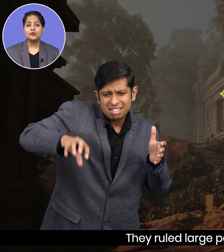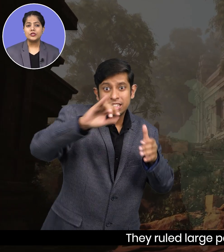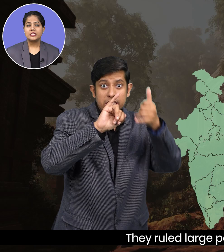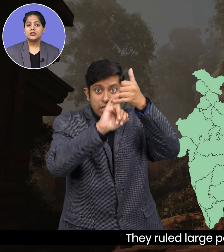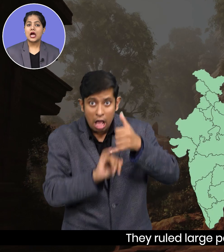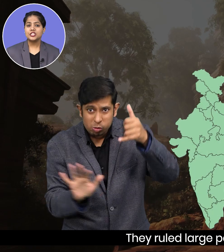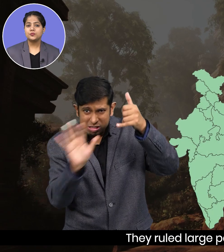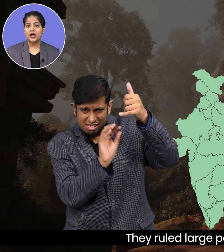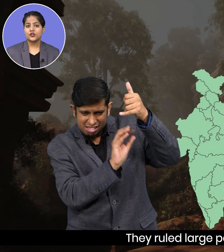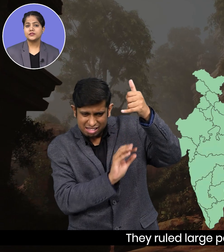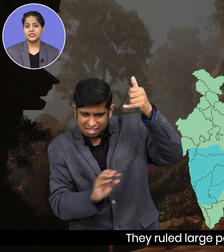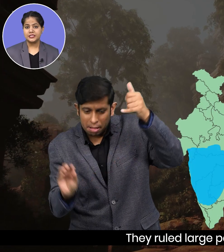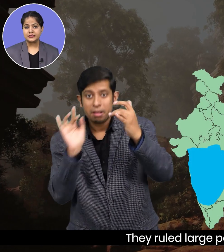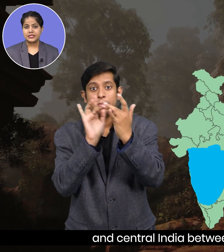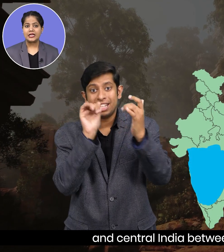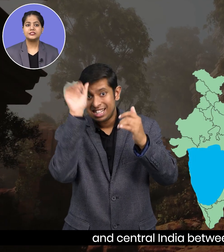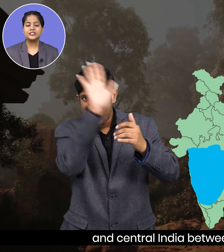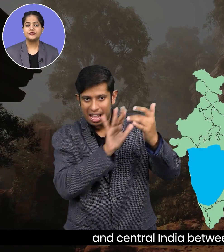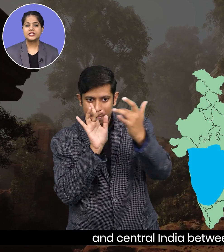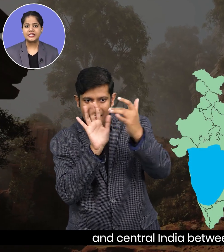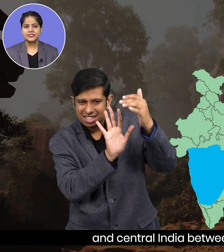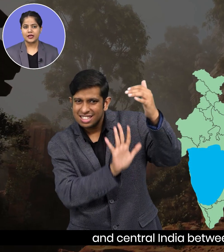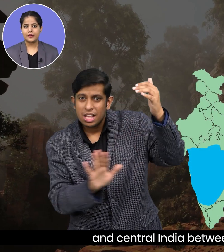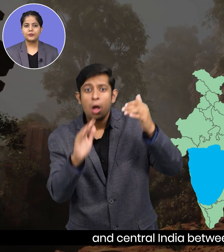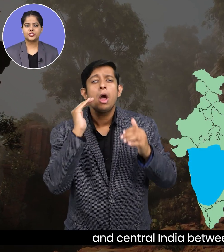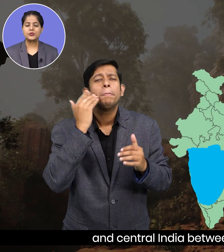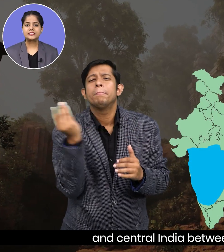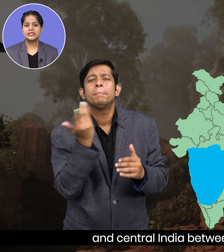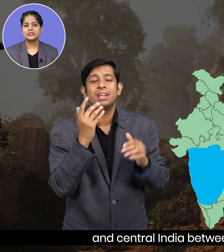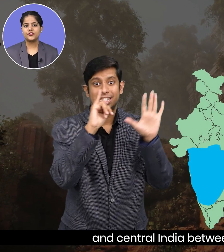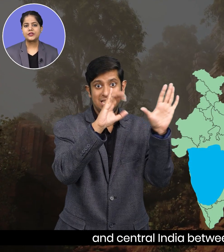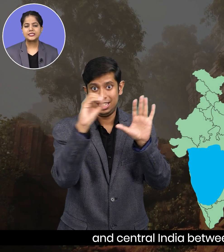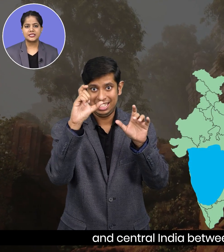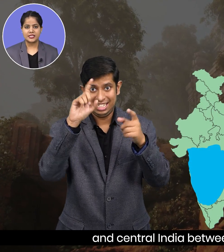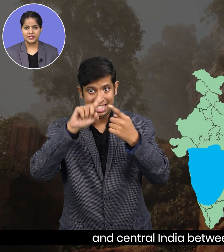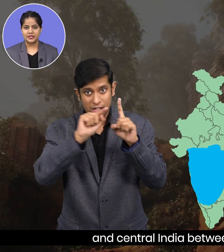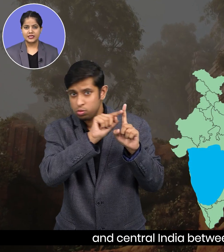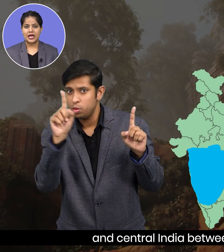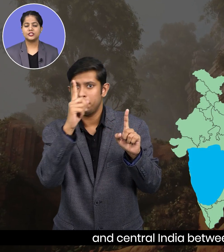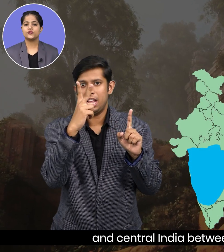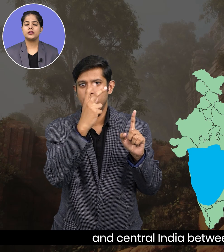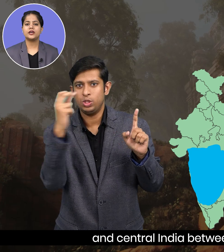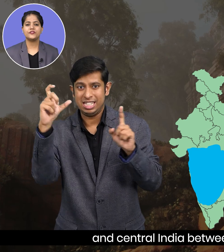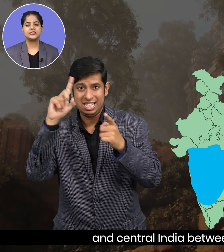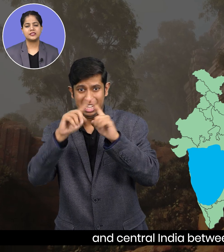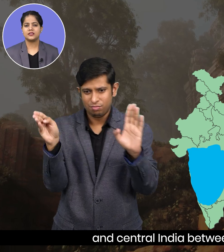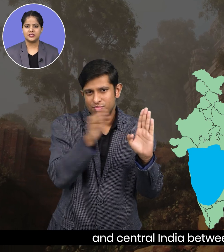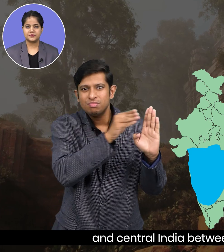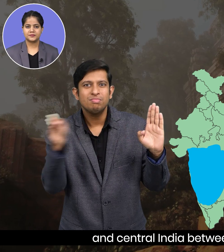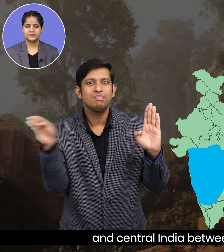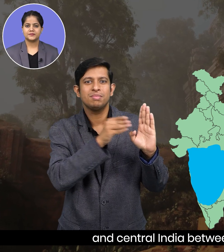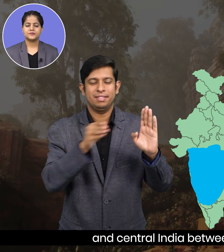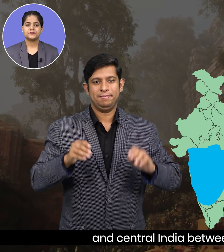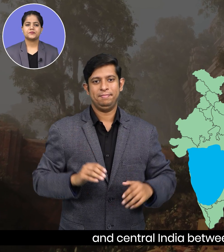They ruled large part of southern and central India between 600 CE and 1200